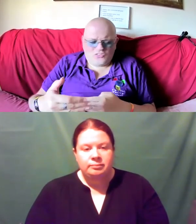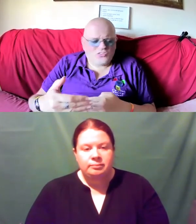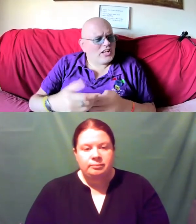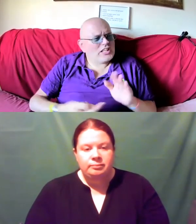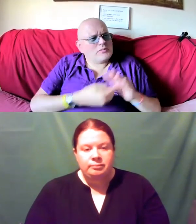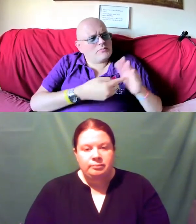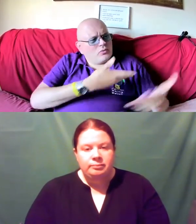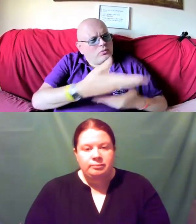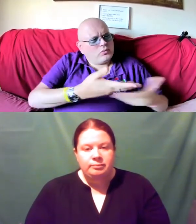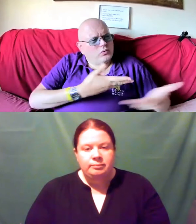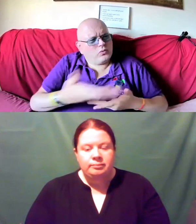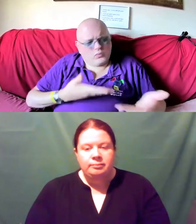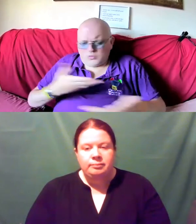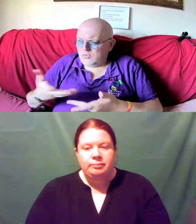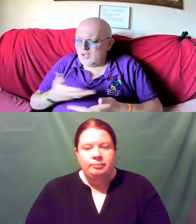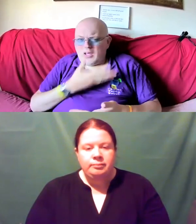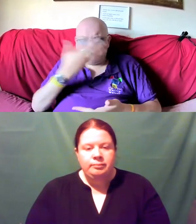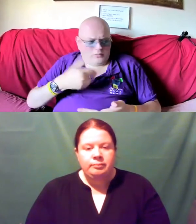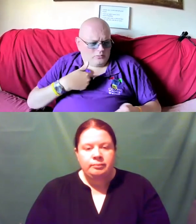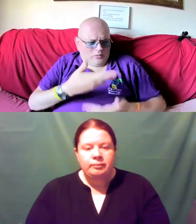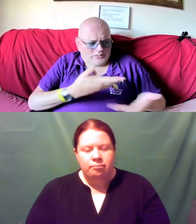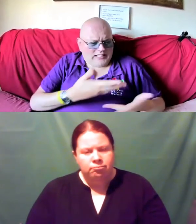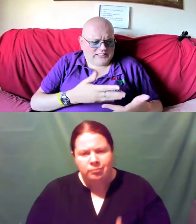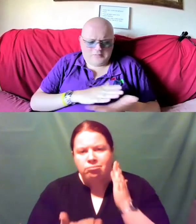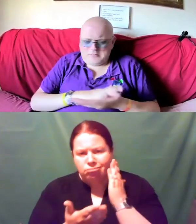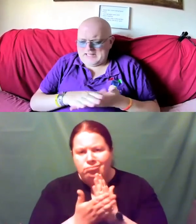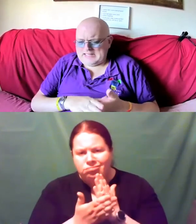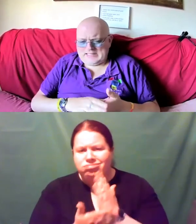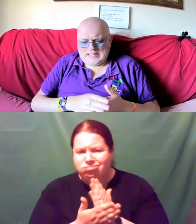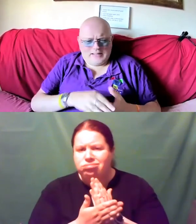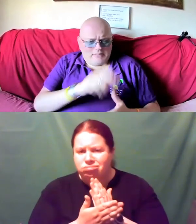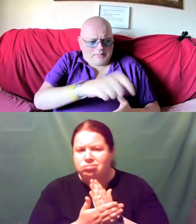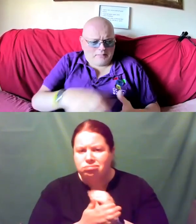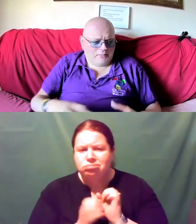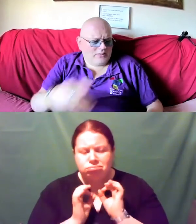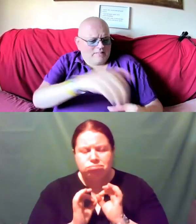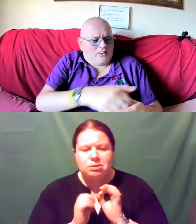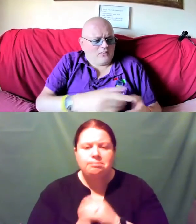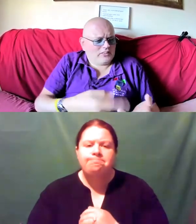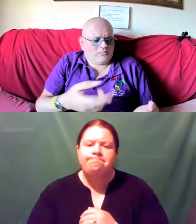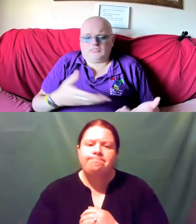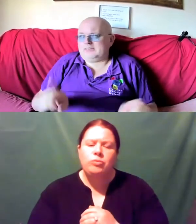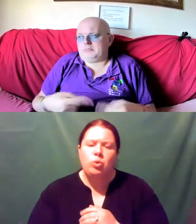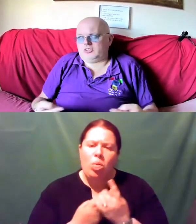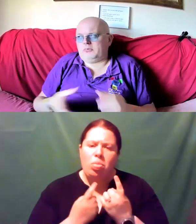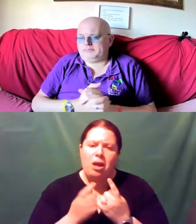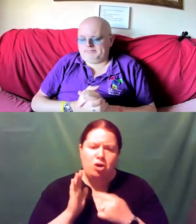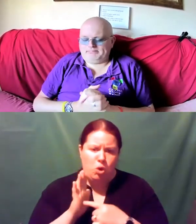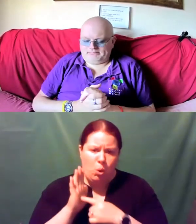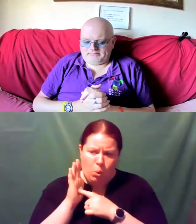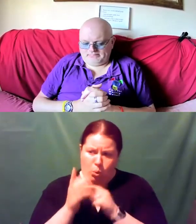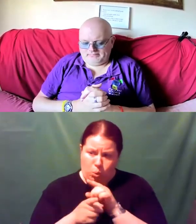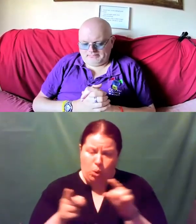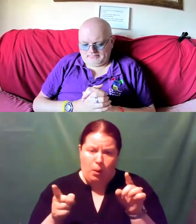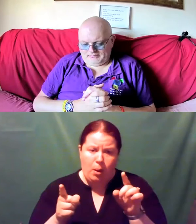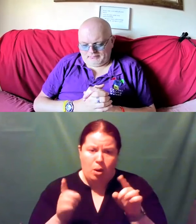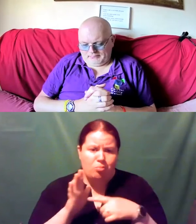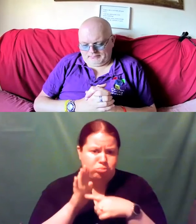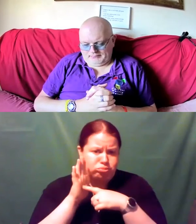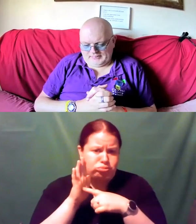to create spaces for other people to do so. Yeah, absolutely. Absolutely. One of the things I know is important to a lot of people on the call,